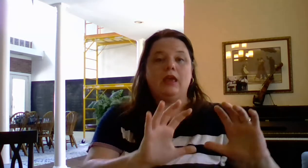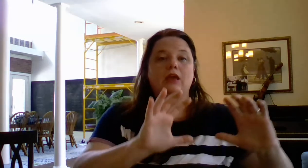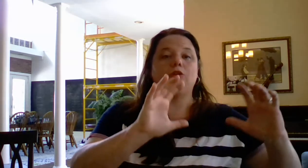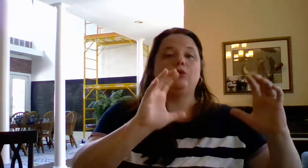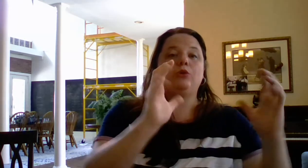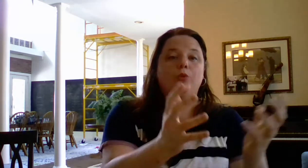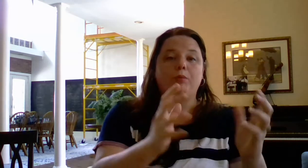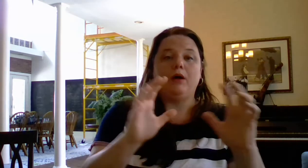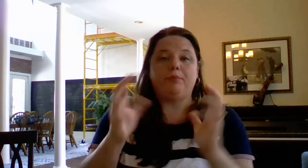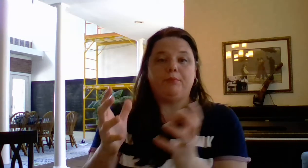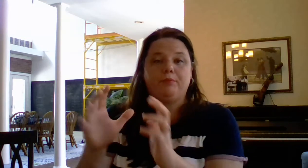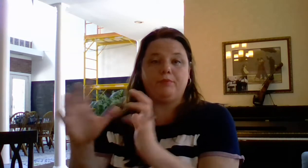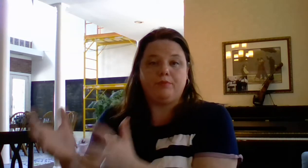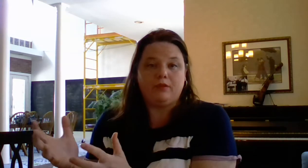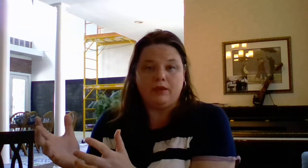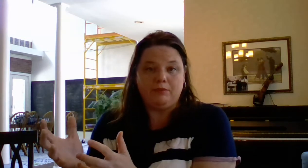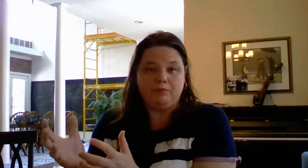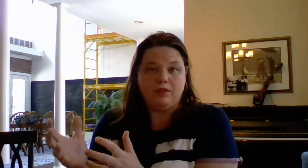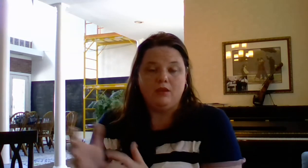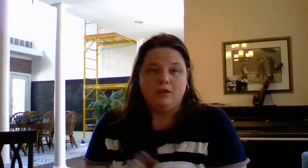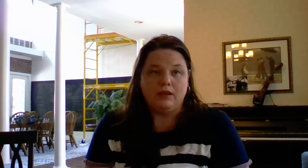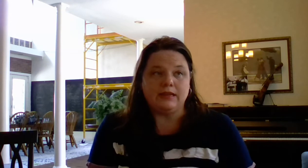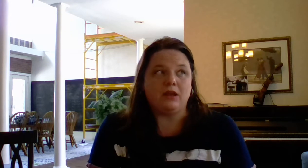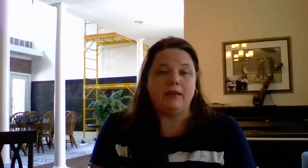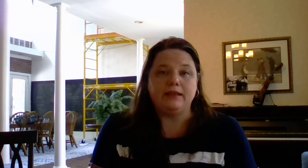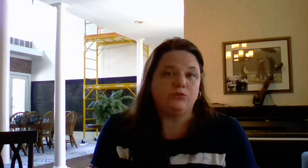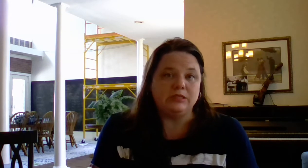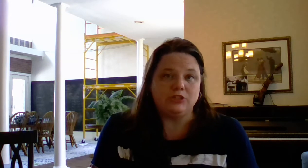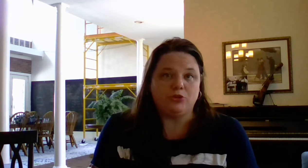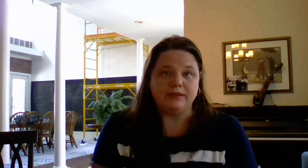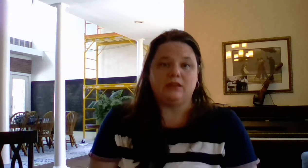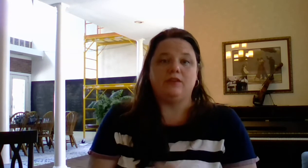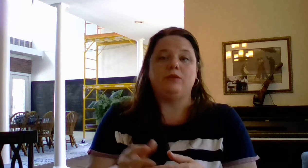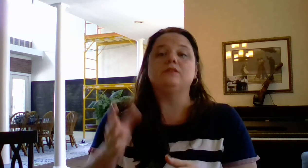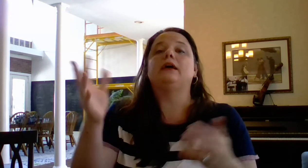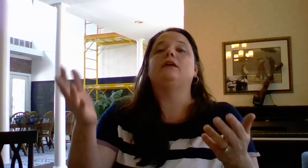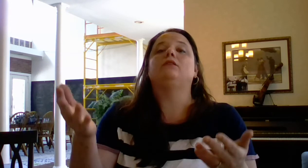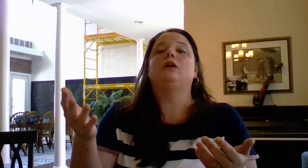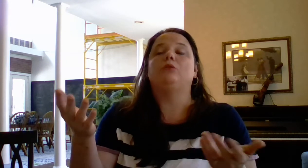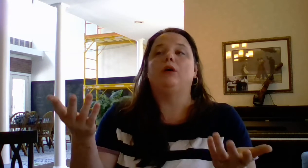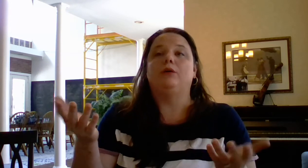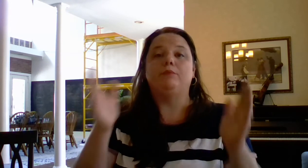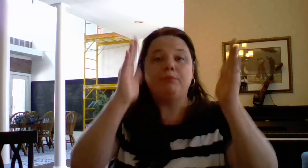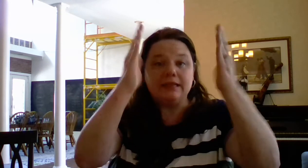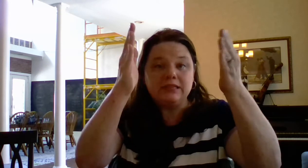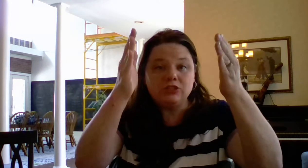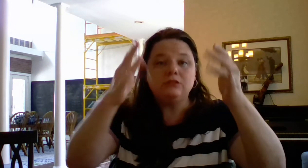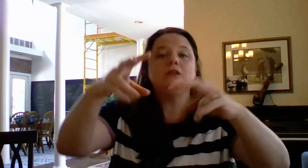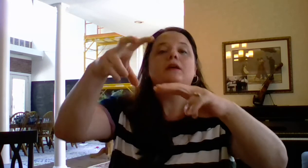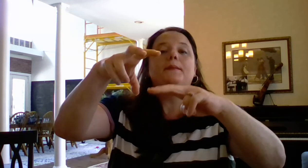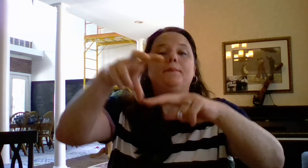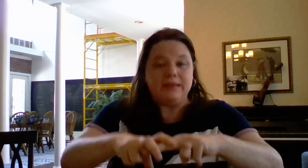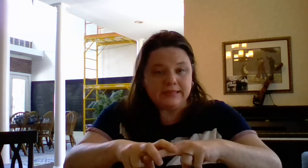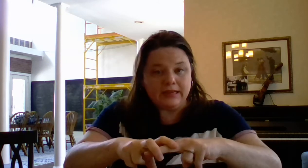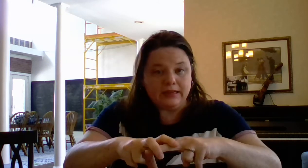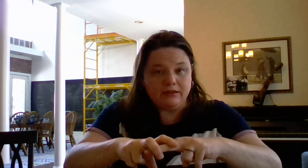and group up. Okay, that's like commands from a teacher, basically. They would either say, pay attention, be seated.